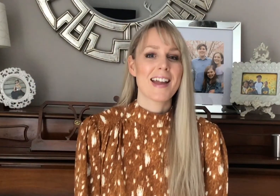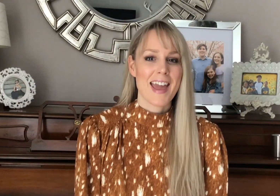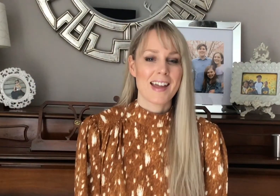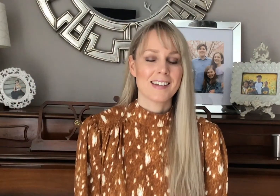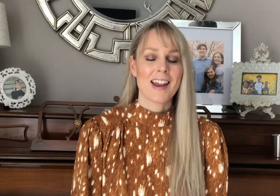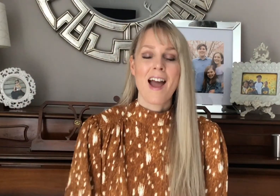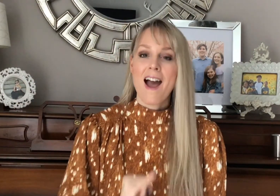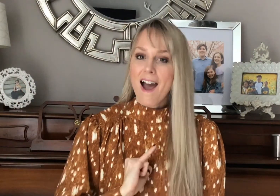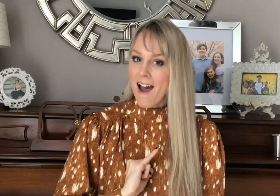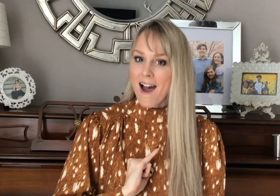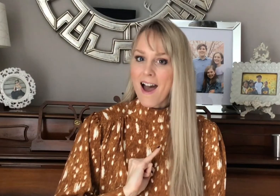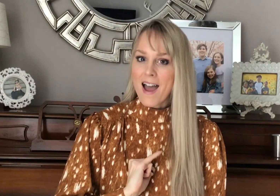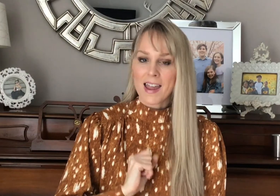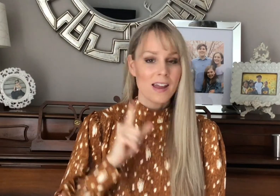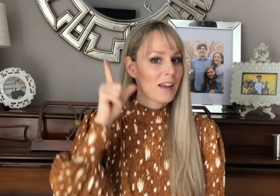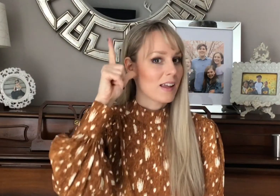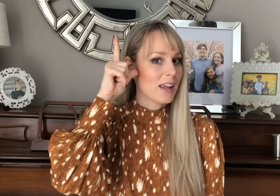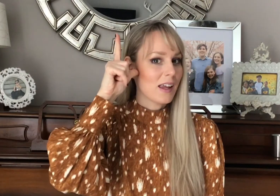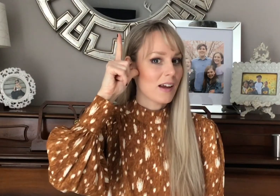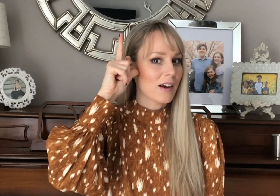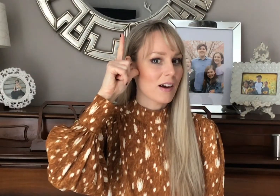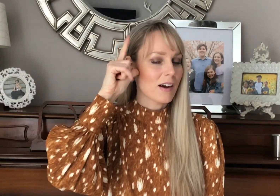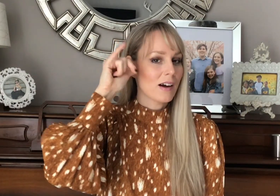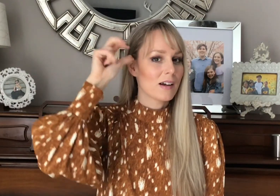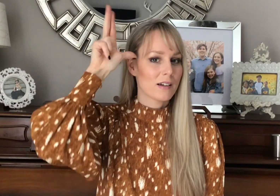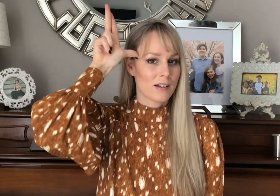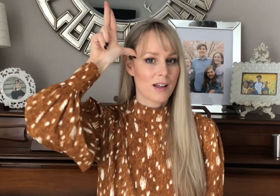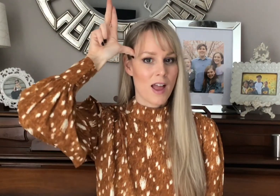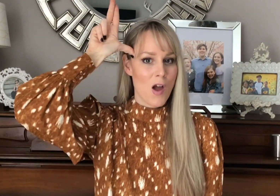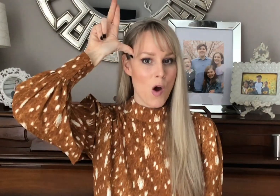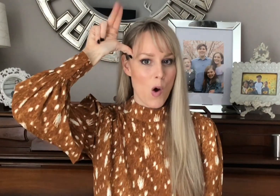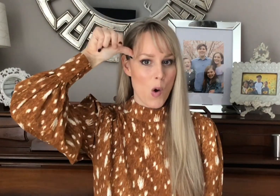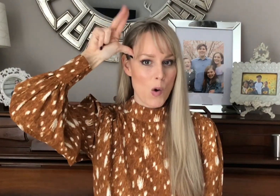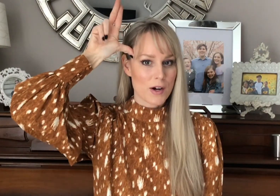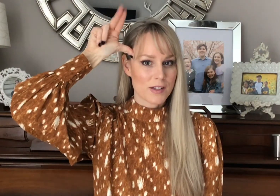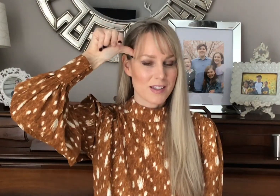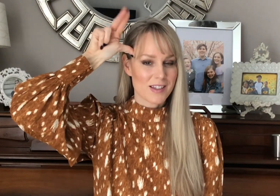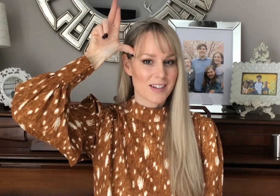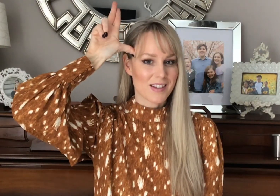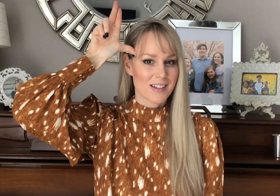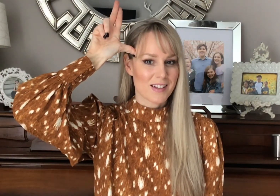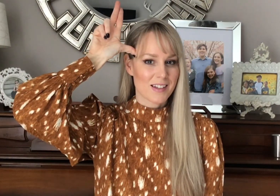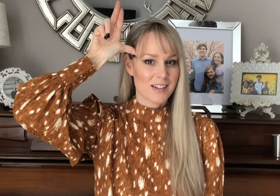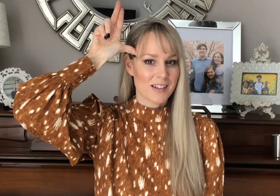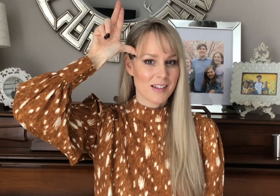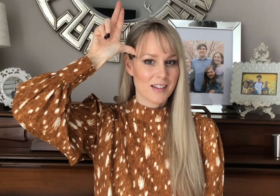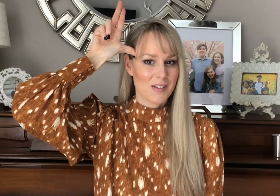Again, I hear horse.